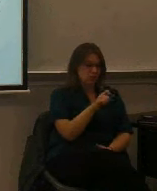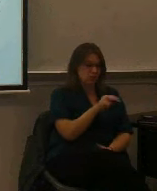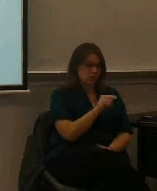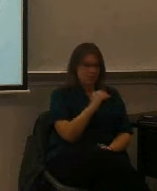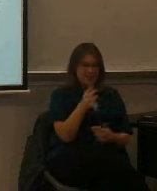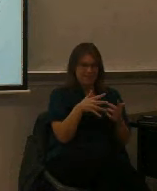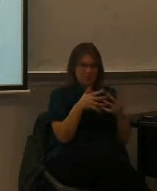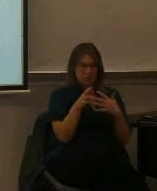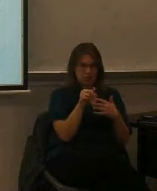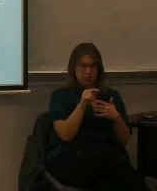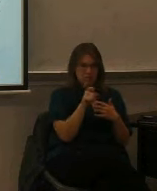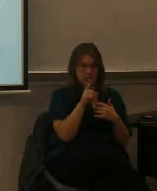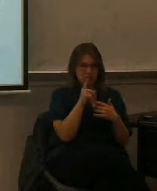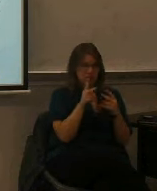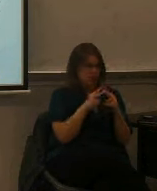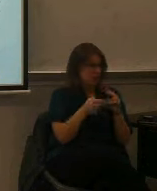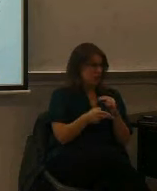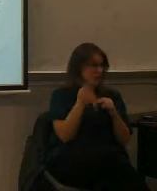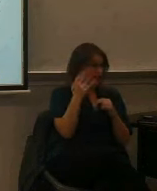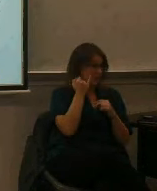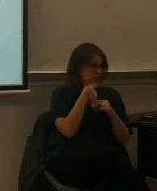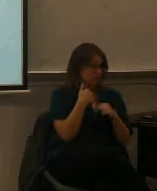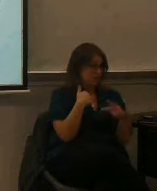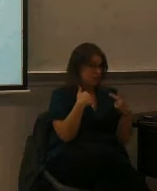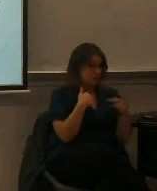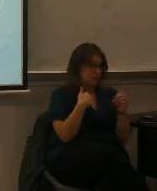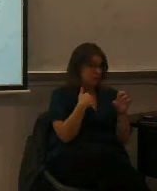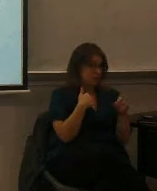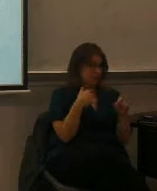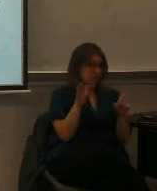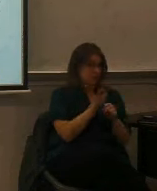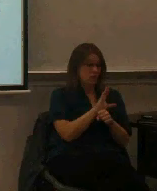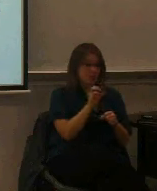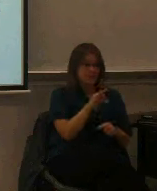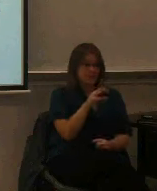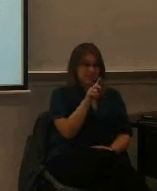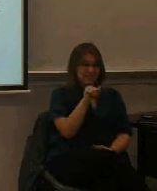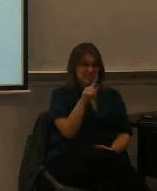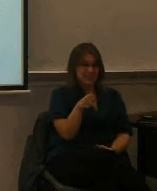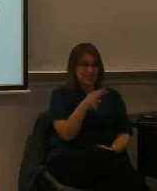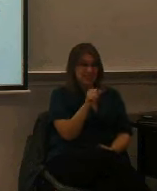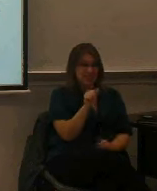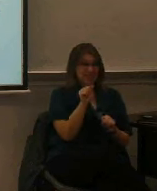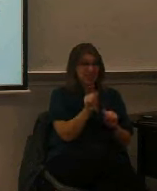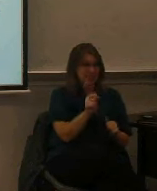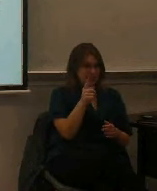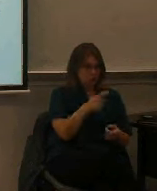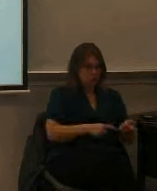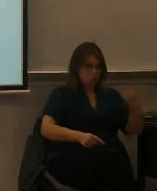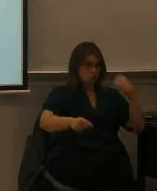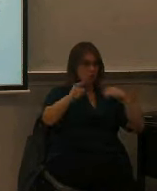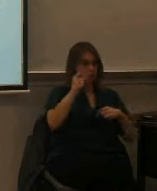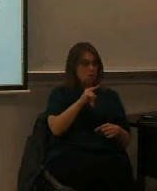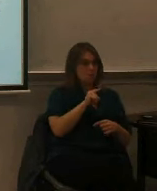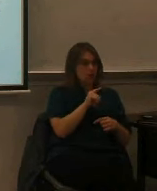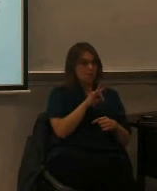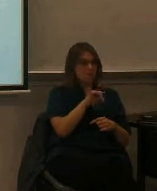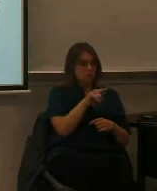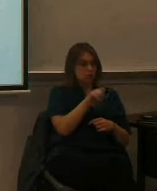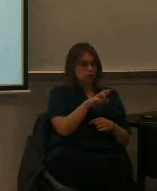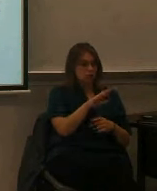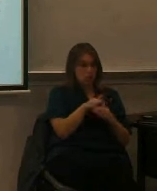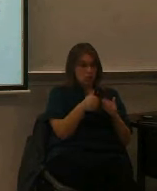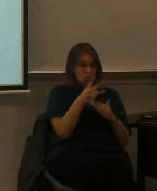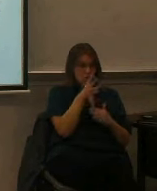rates, they're extraordinarily high. If you have a pond full of Daphnia, it can actually turn over the entire, filter the entire water